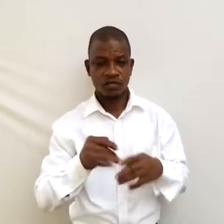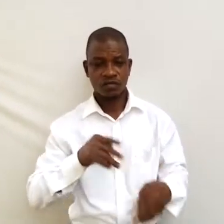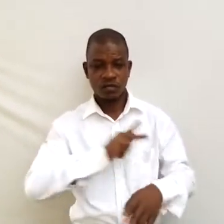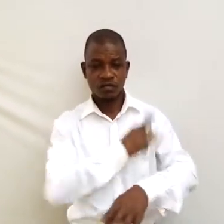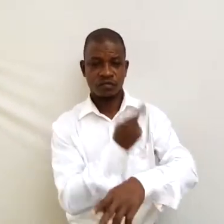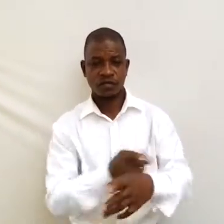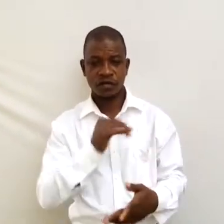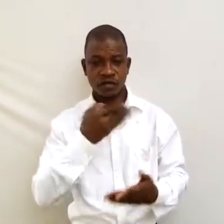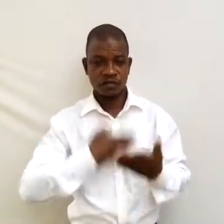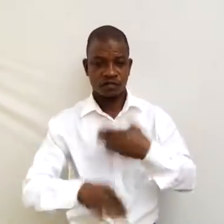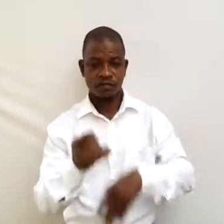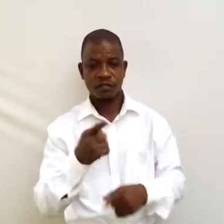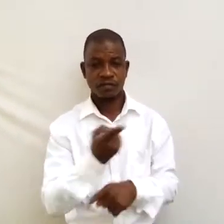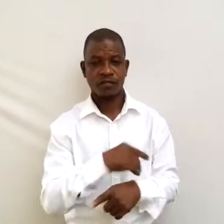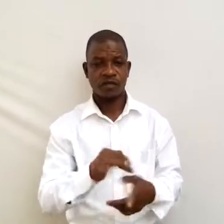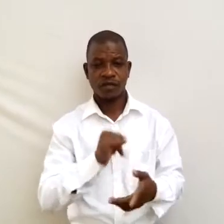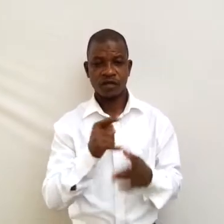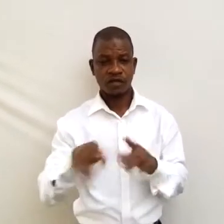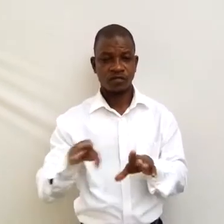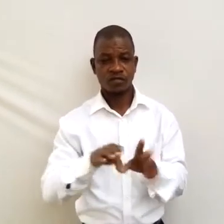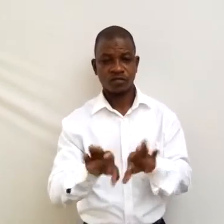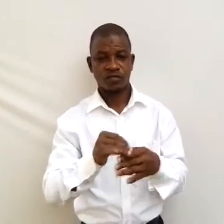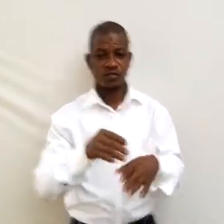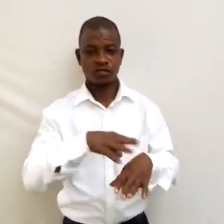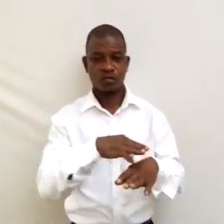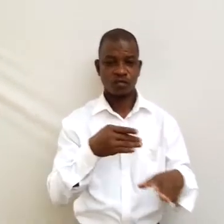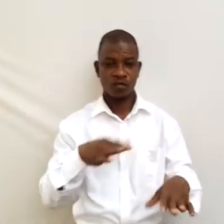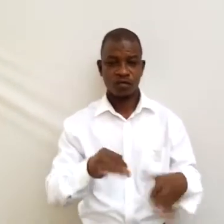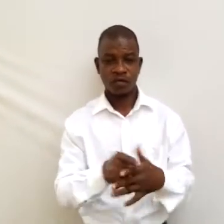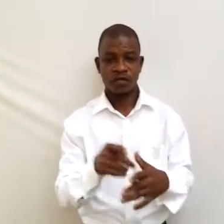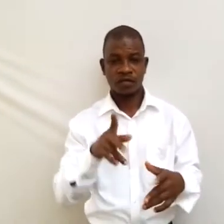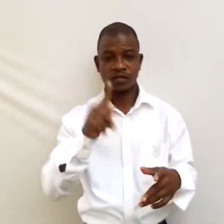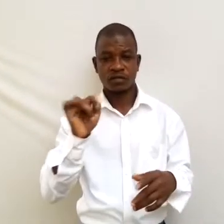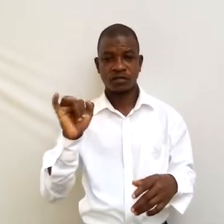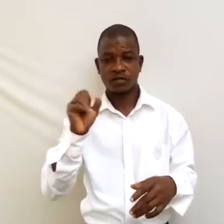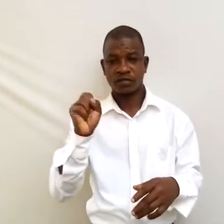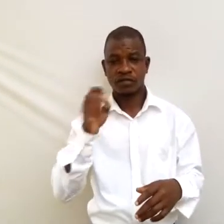childbirth, and through blood products and tissue transfer.